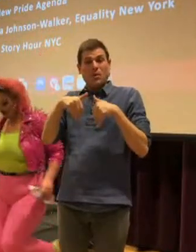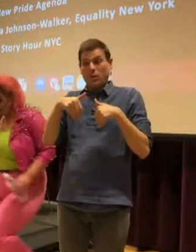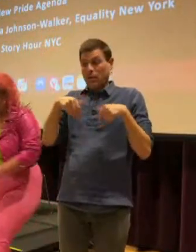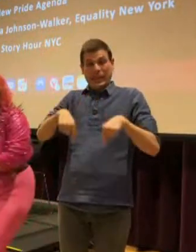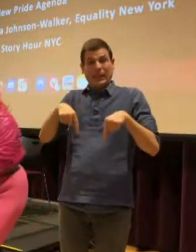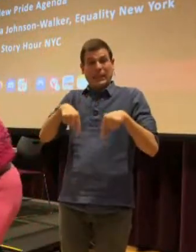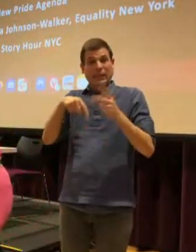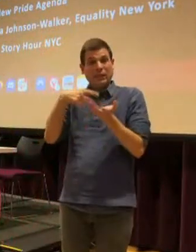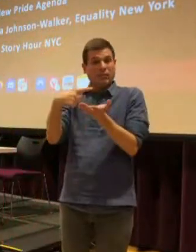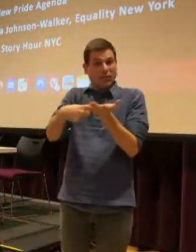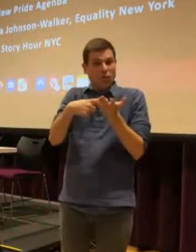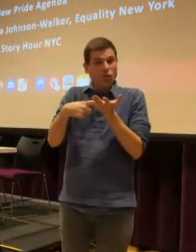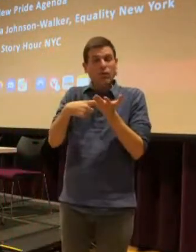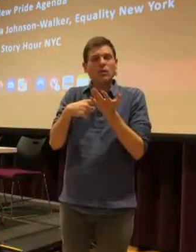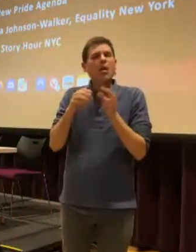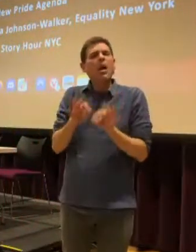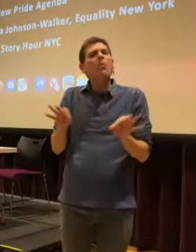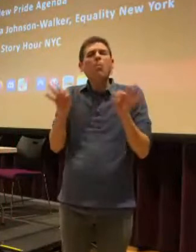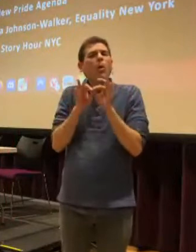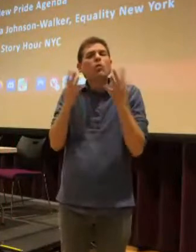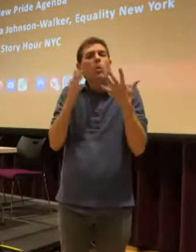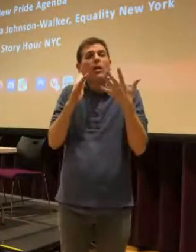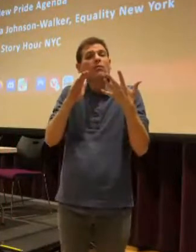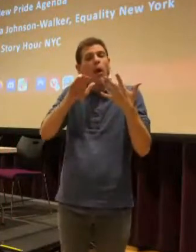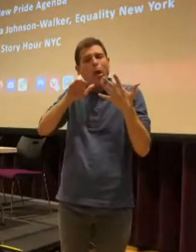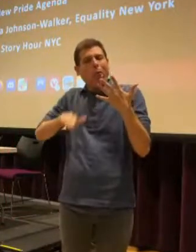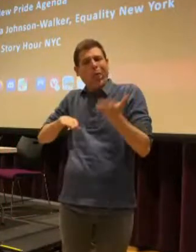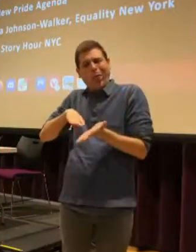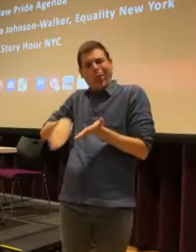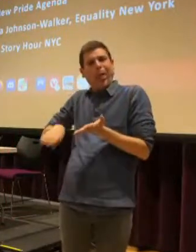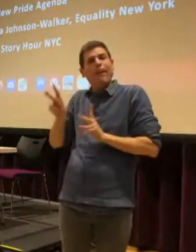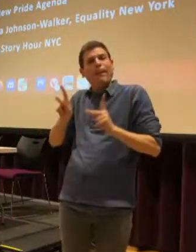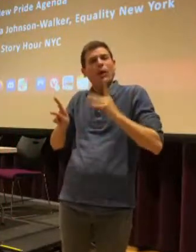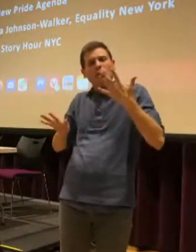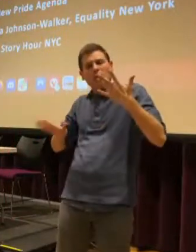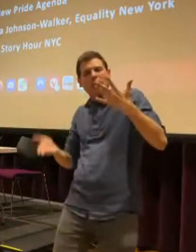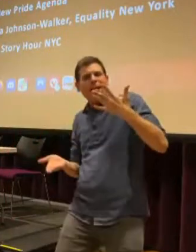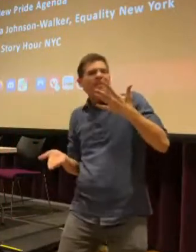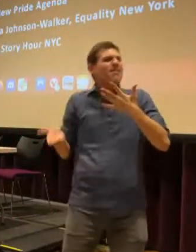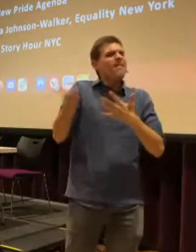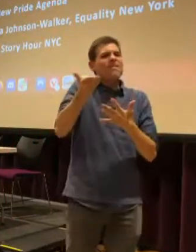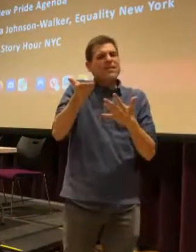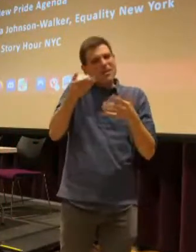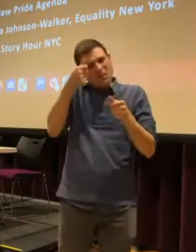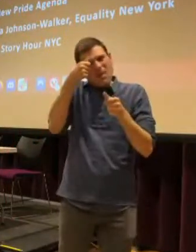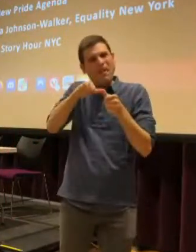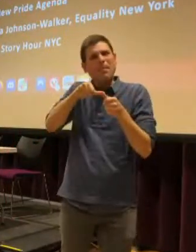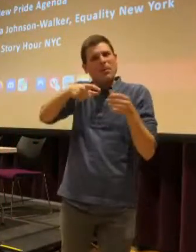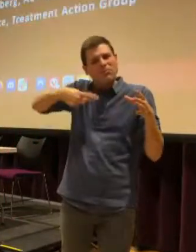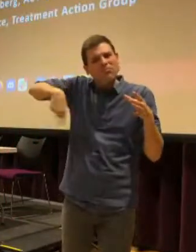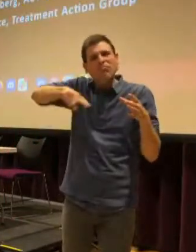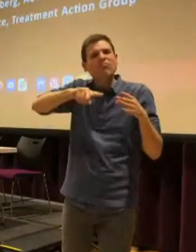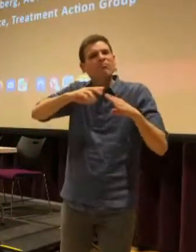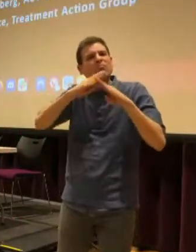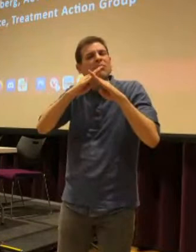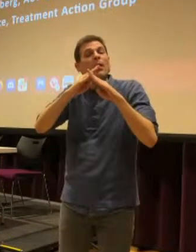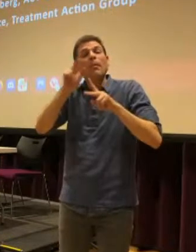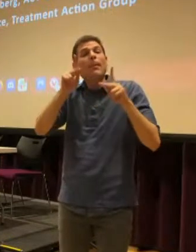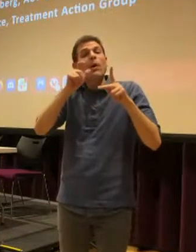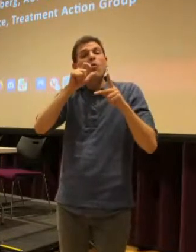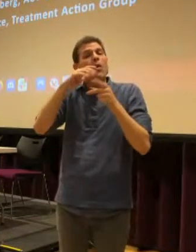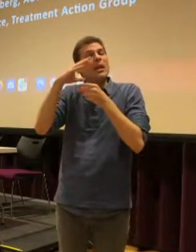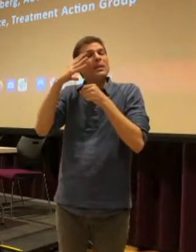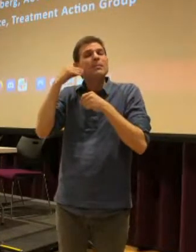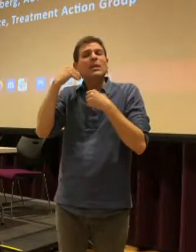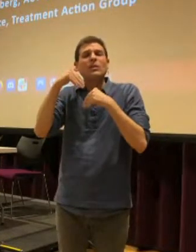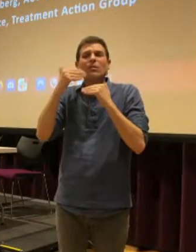our communities. It becomes a difficult thing in organizing because folks who have the most marginalized